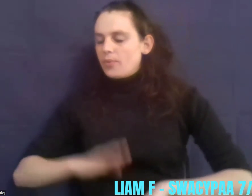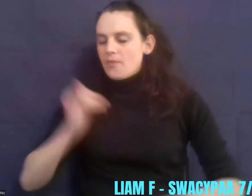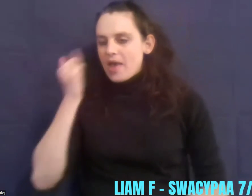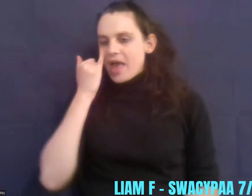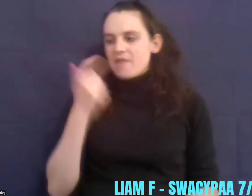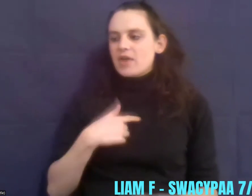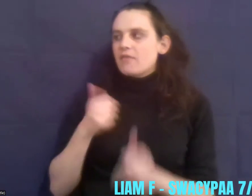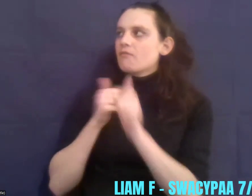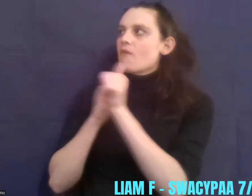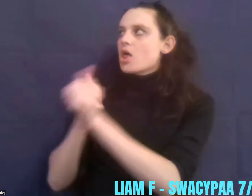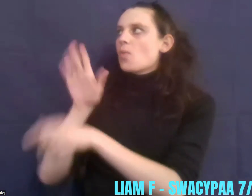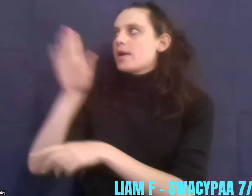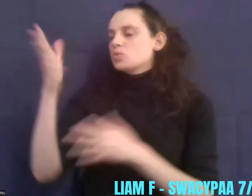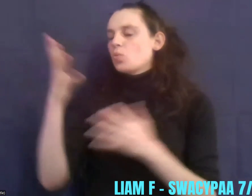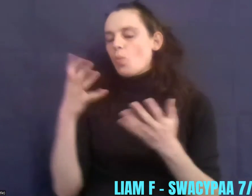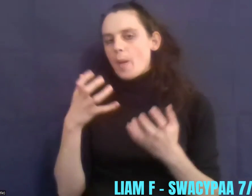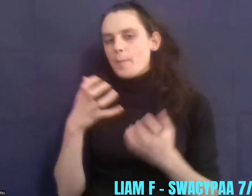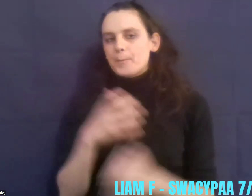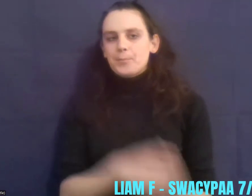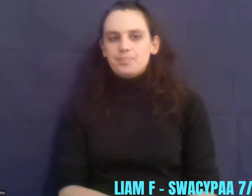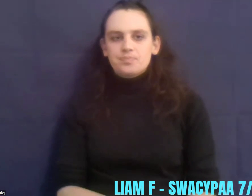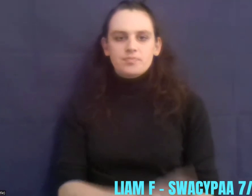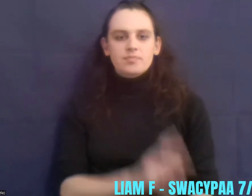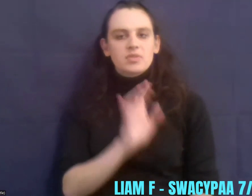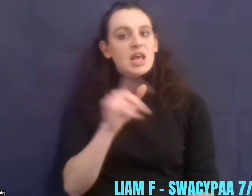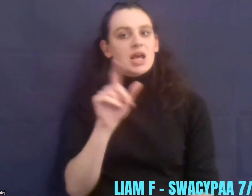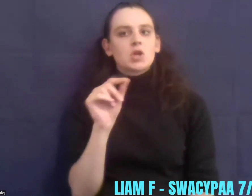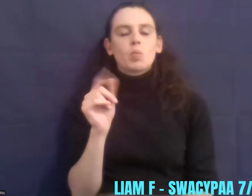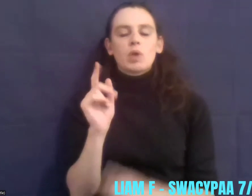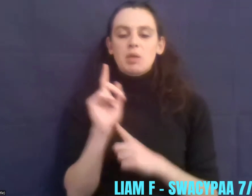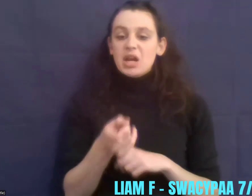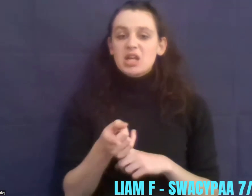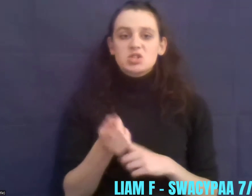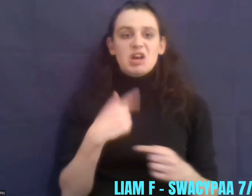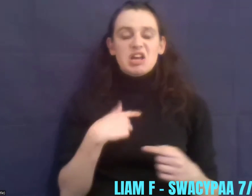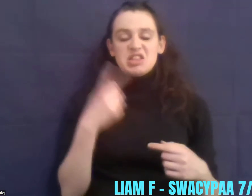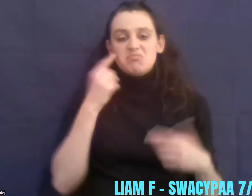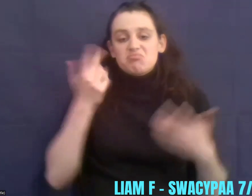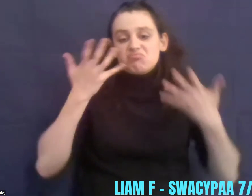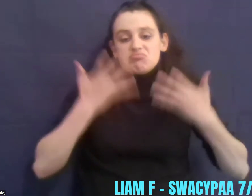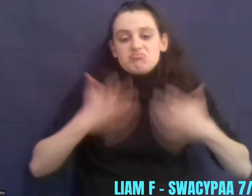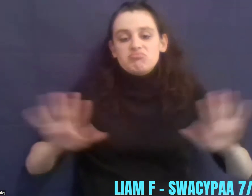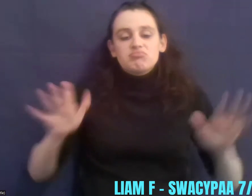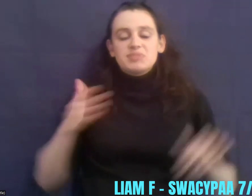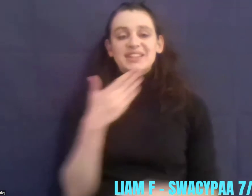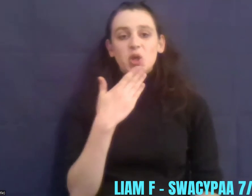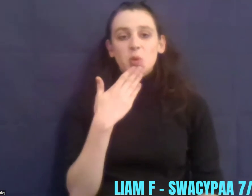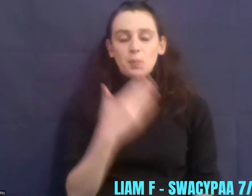Um, and yeah, that's 20 minutes, so I'm going to leave it at that. Thank you so much.